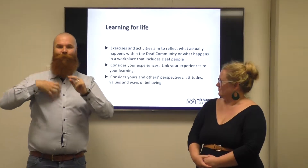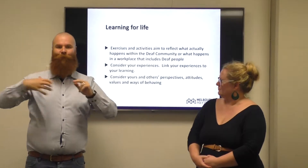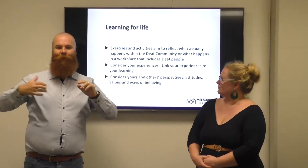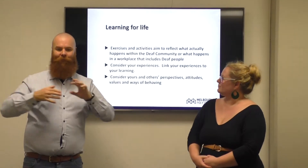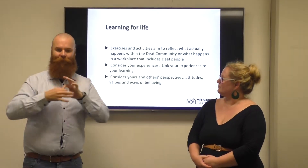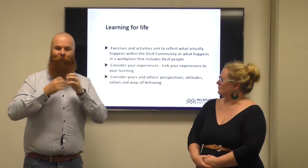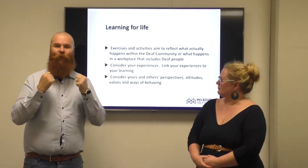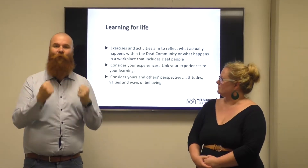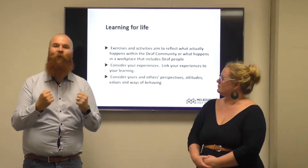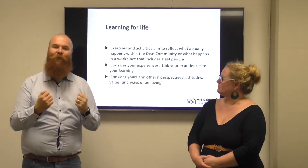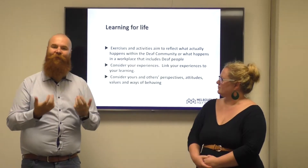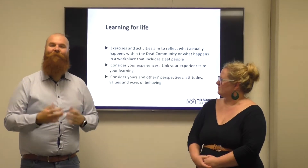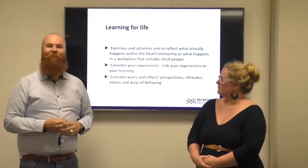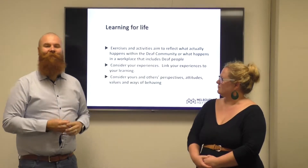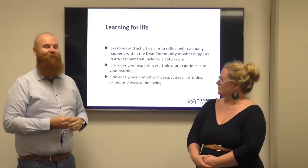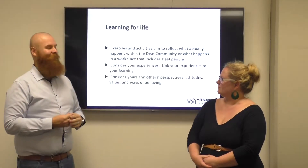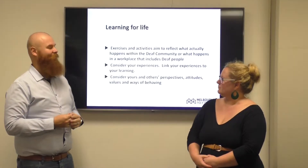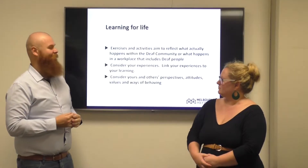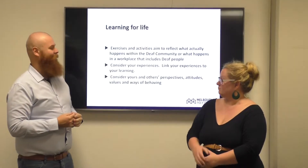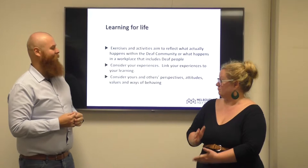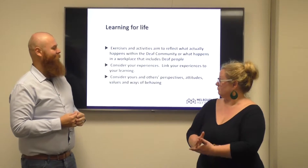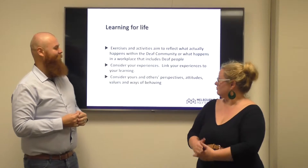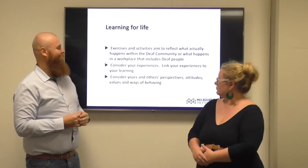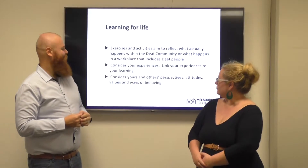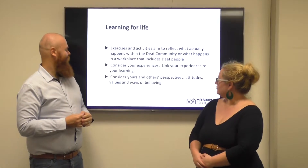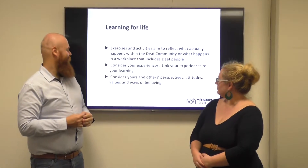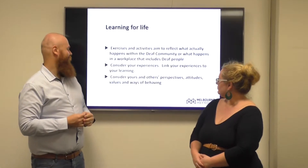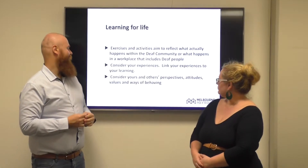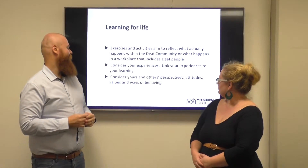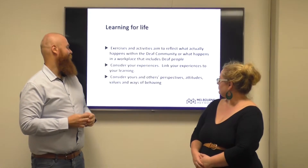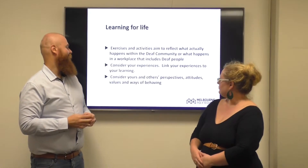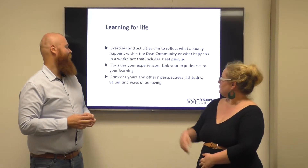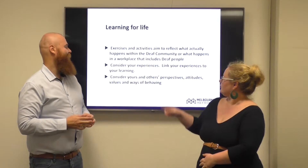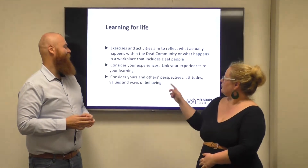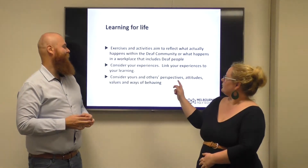You'll develop skills more strongly when you can link your own experience into Auslan.